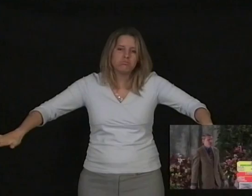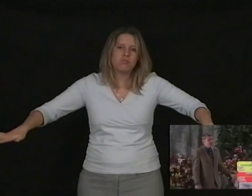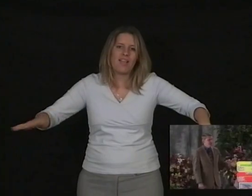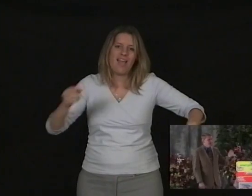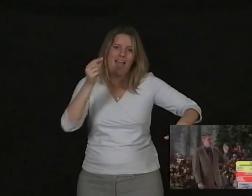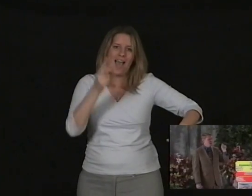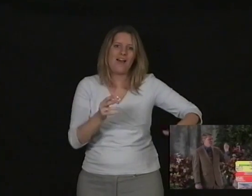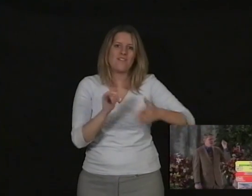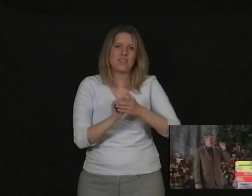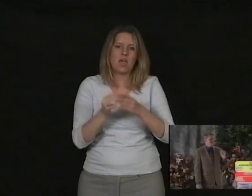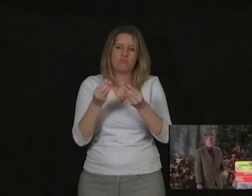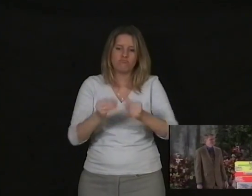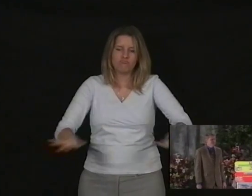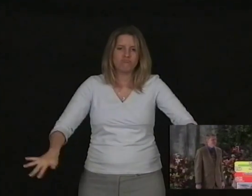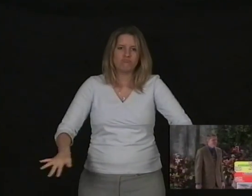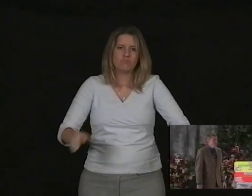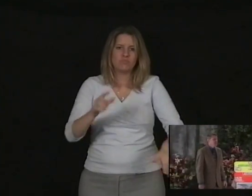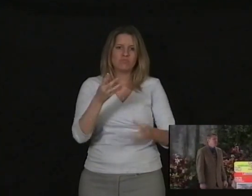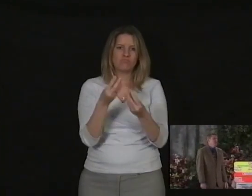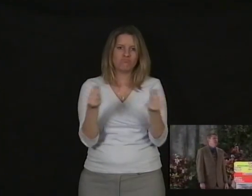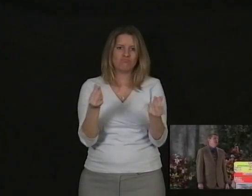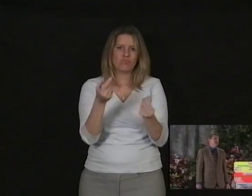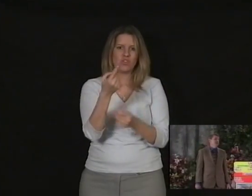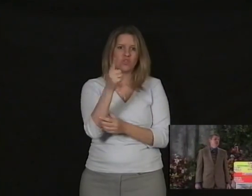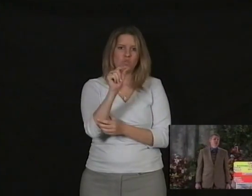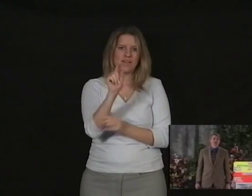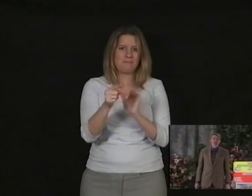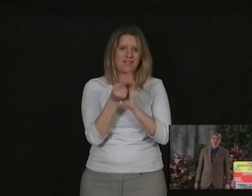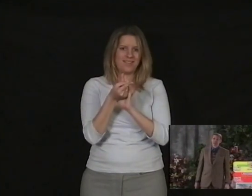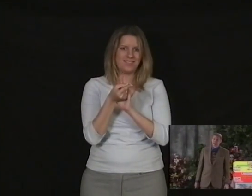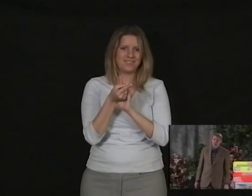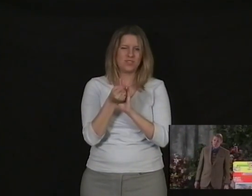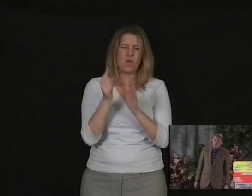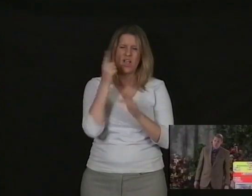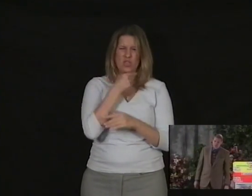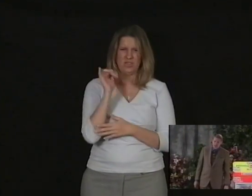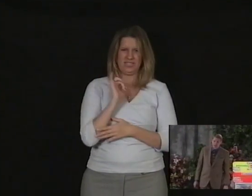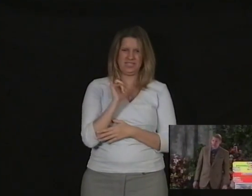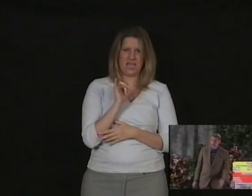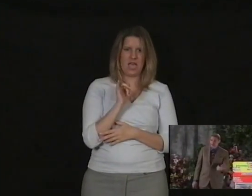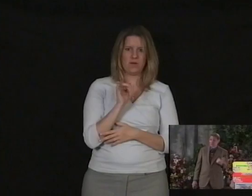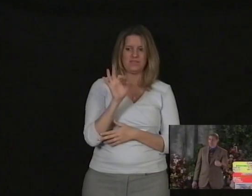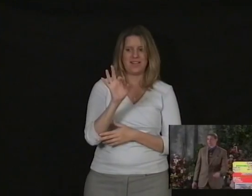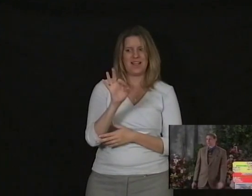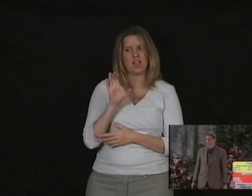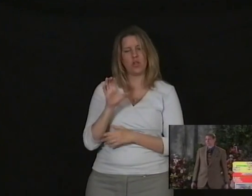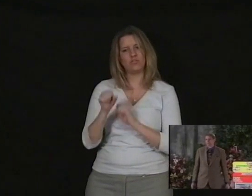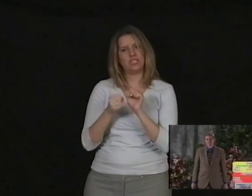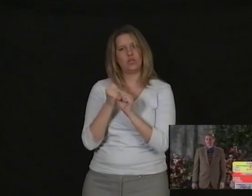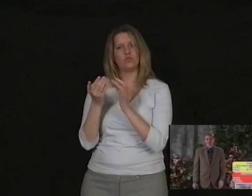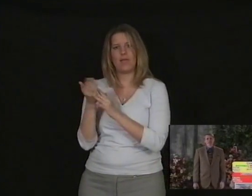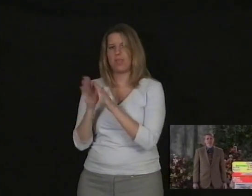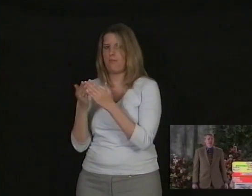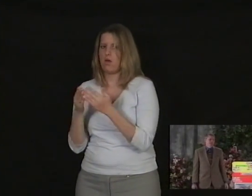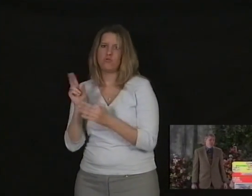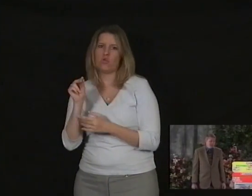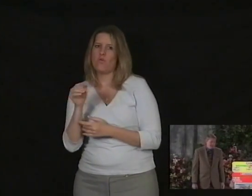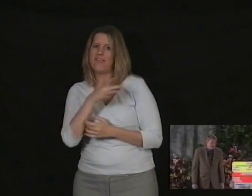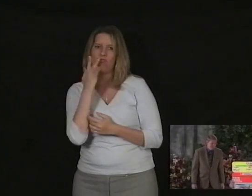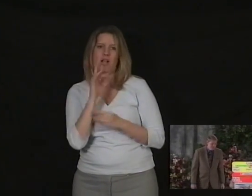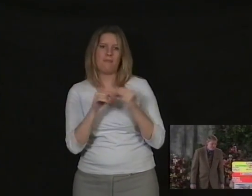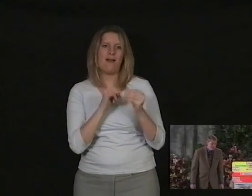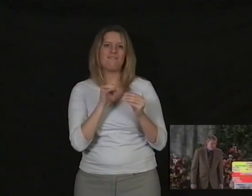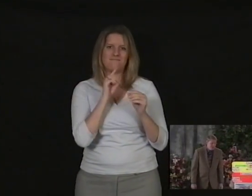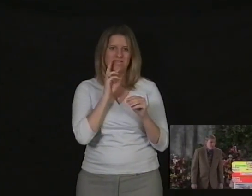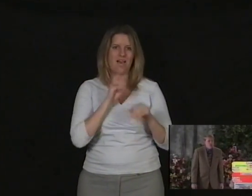that gully washed out in 20 minutes. So it looks like it took 9,900 years by the textbook. No, they forgot the